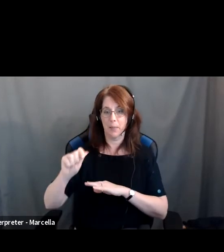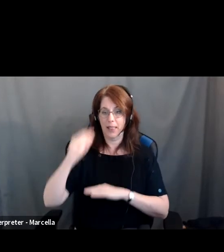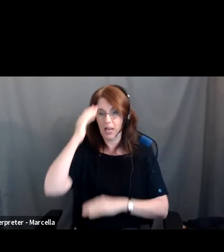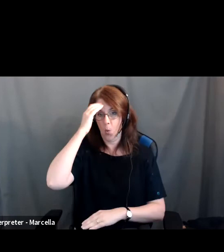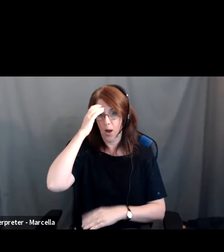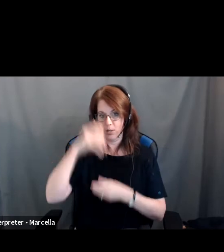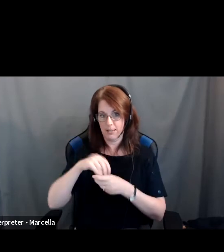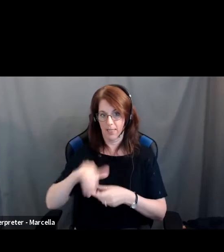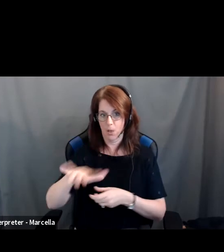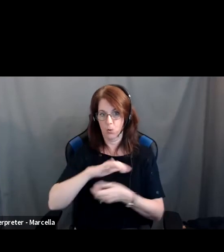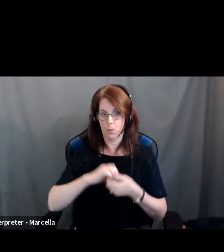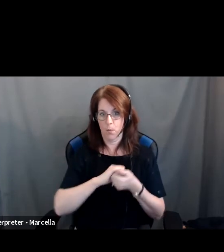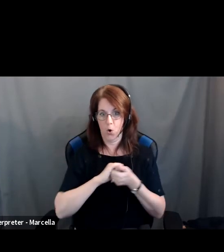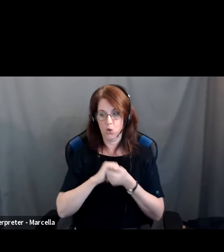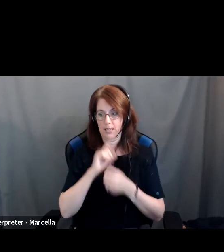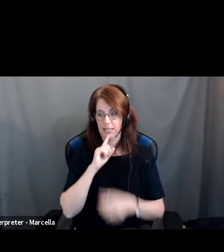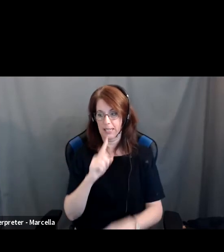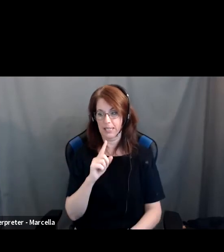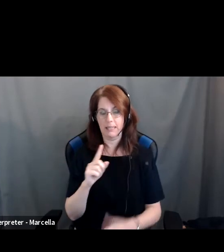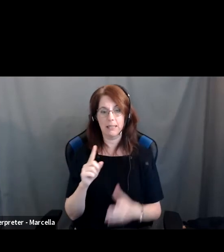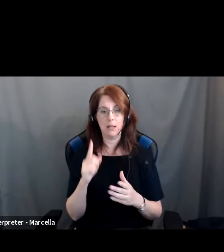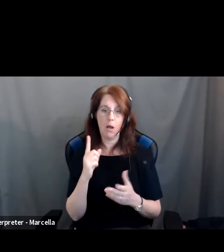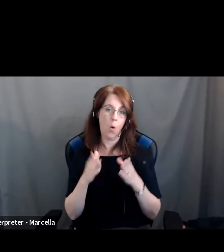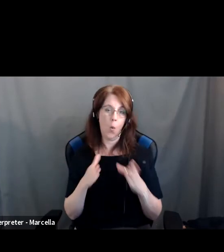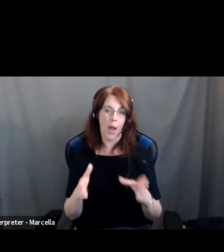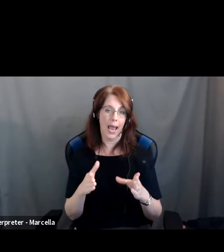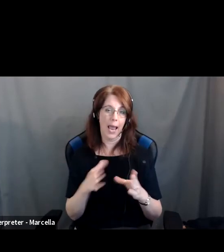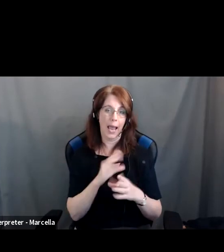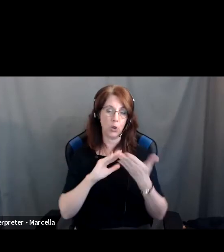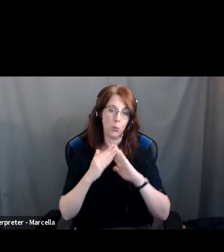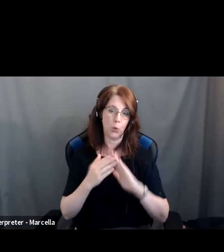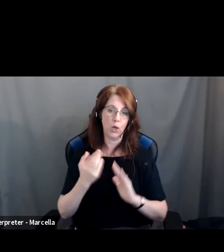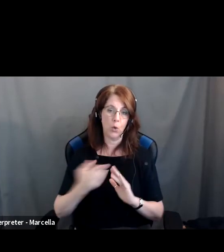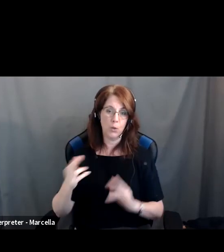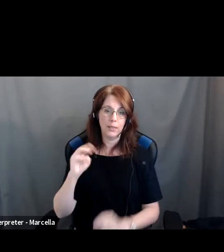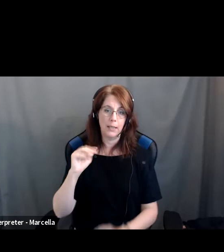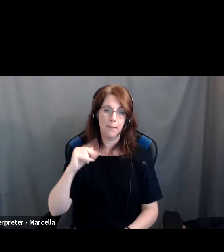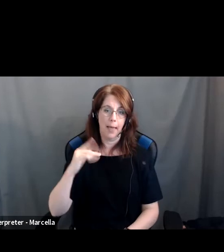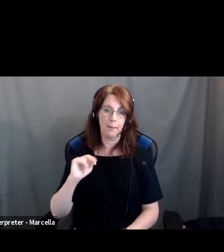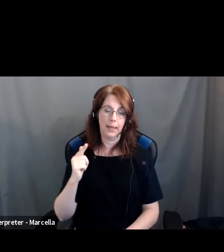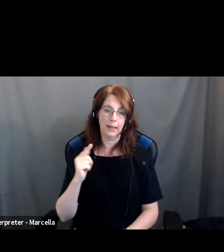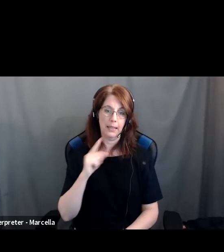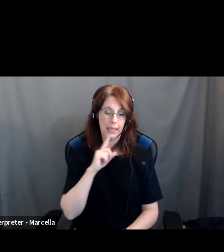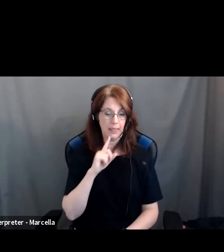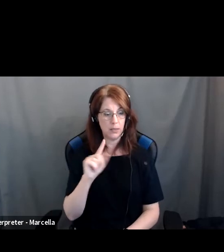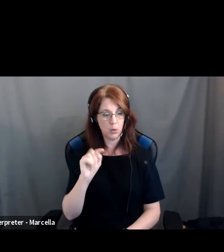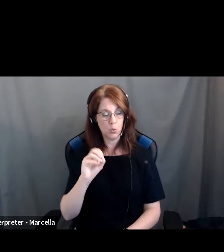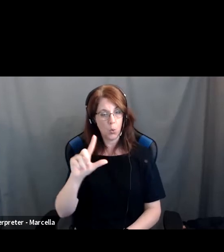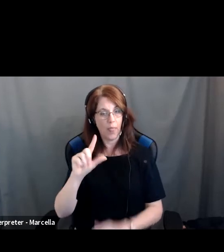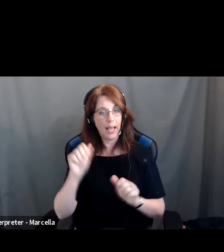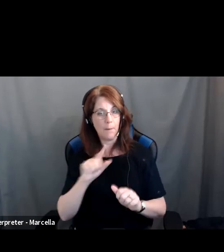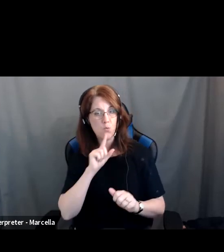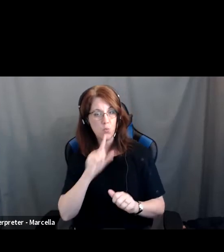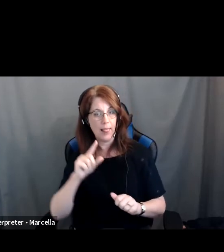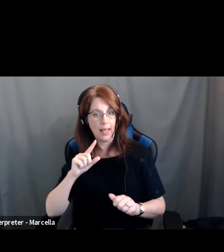local partnerships is a way to, and community resource mapping is, I think, a tool that could be really helpful